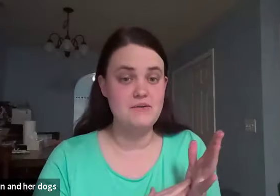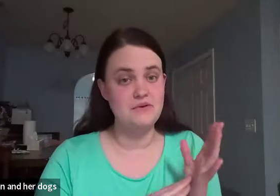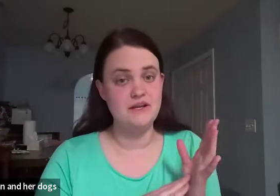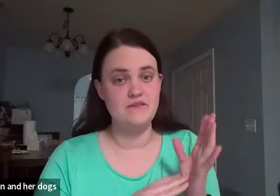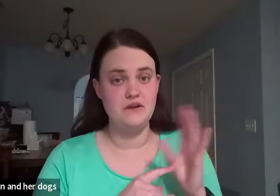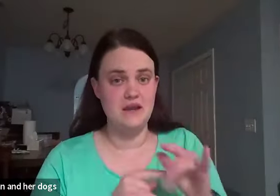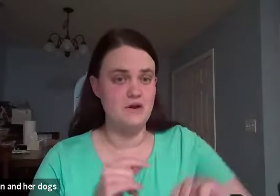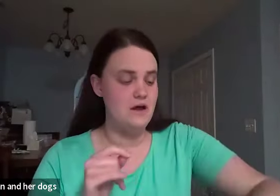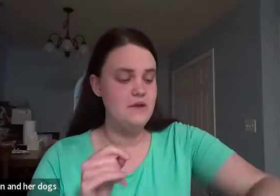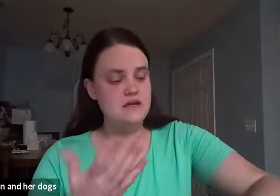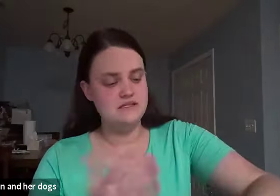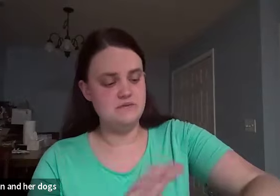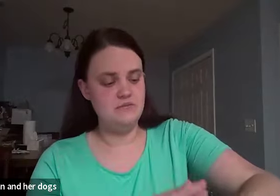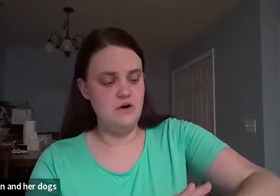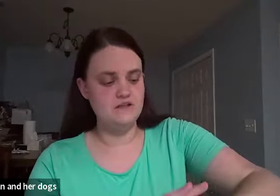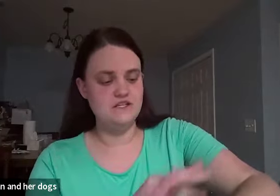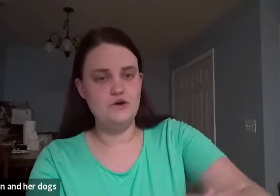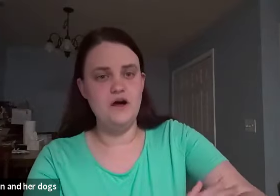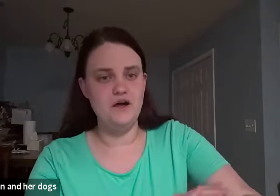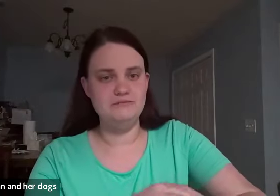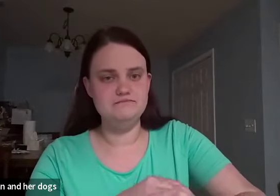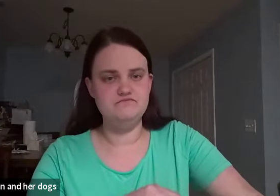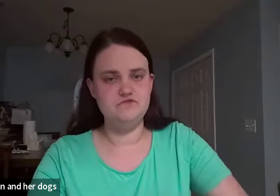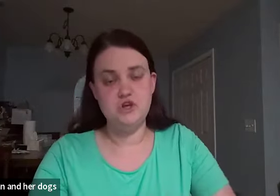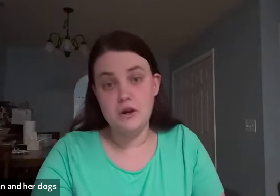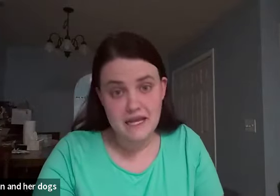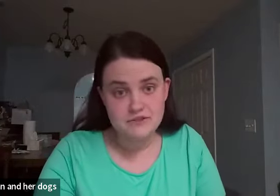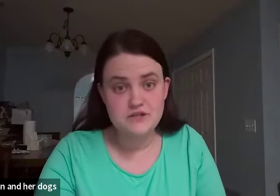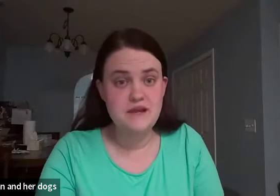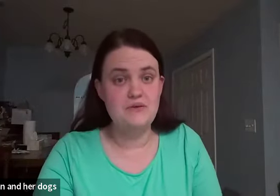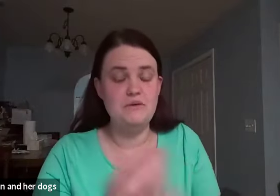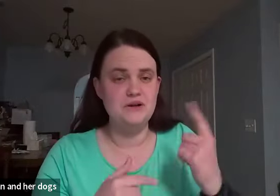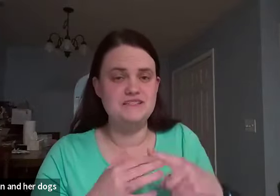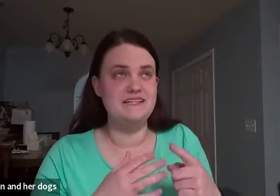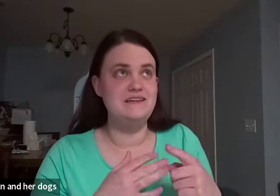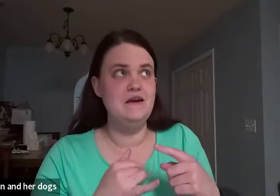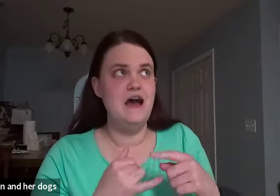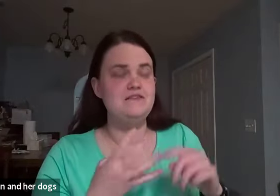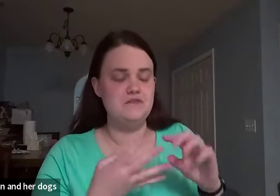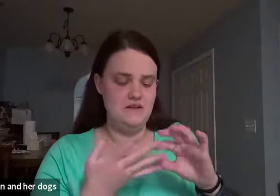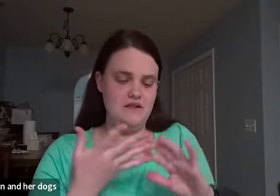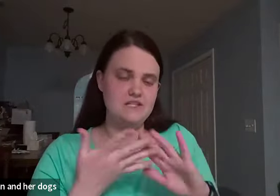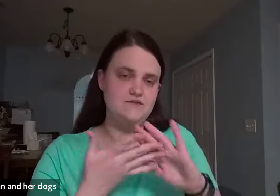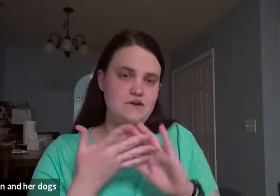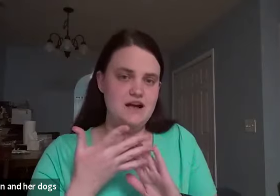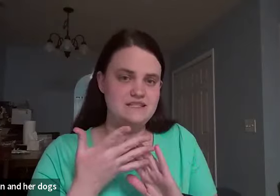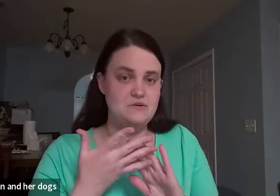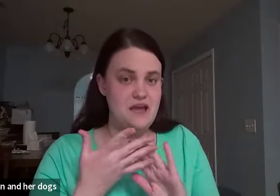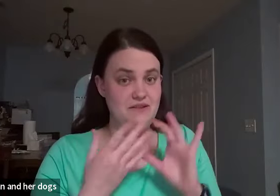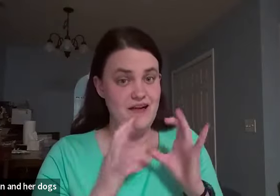about putting their camera up. Some people also aren't able to. We had one person, I think for the like last few classes that we had the